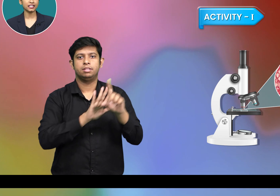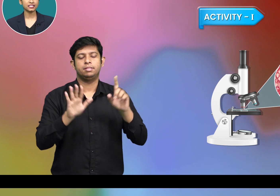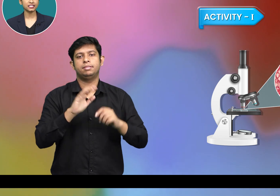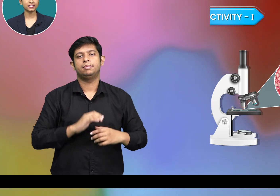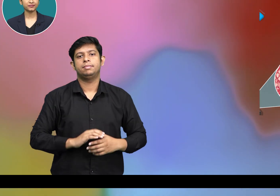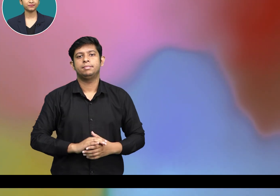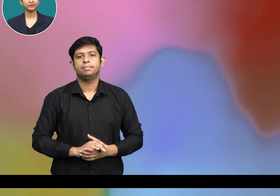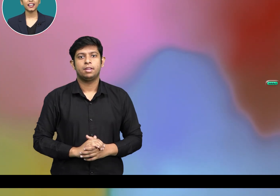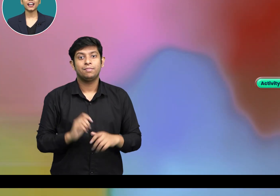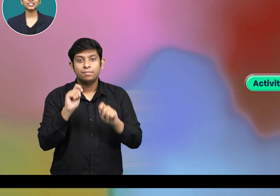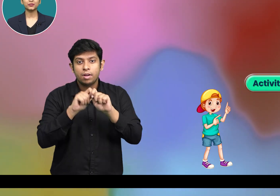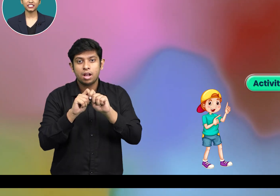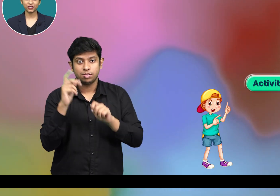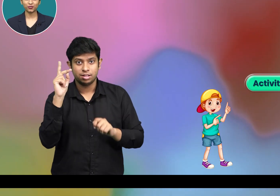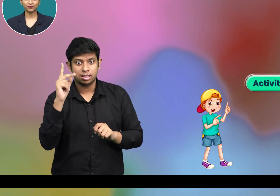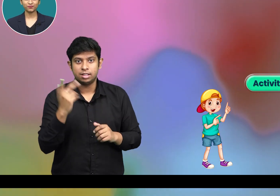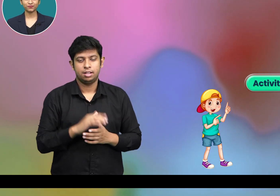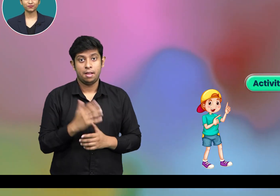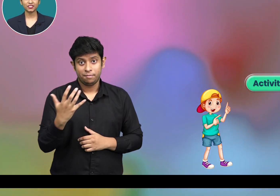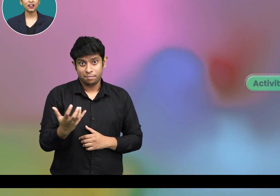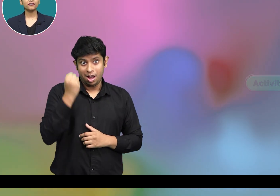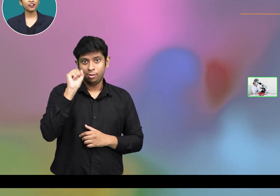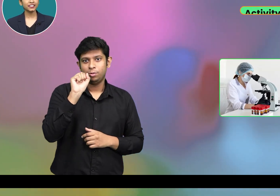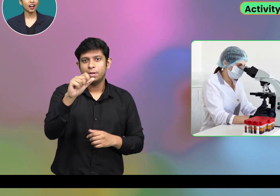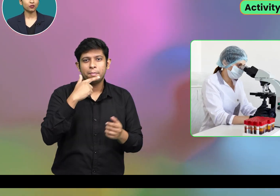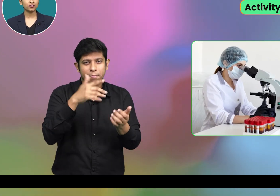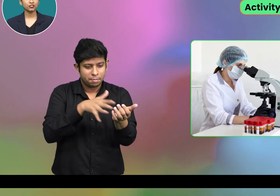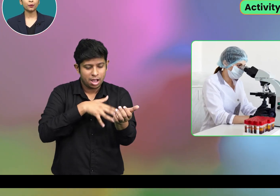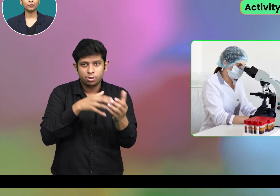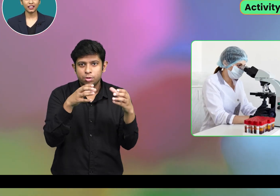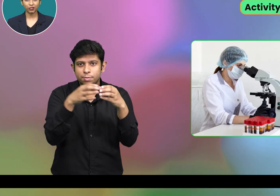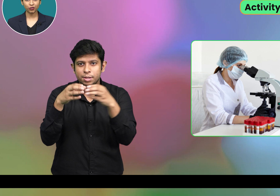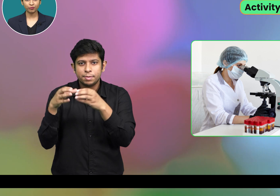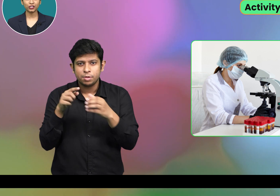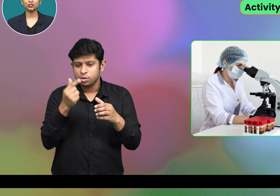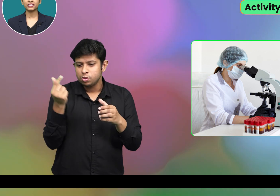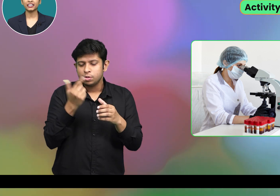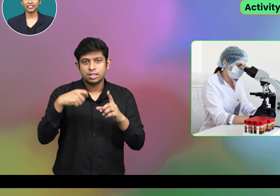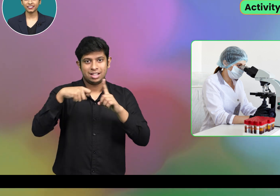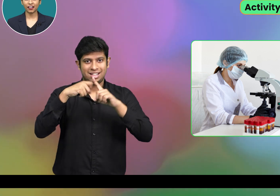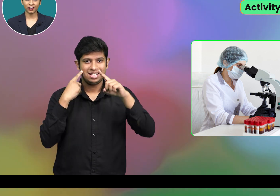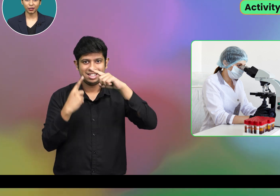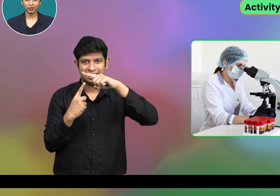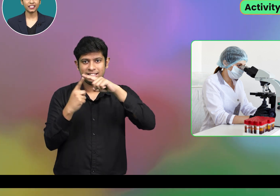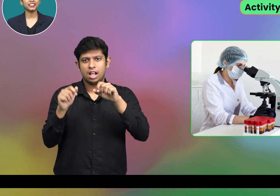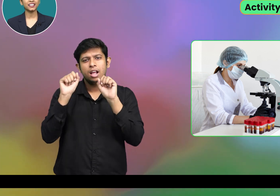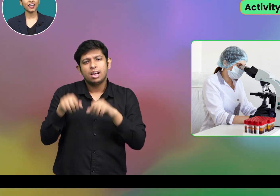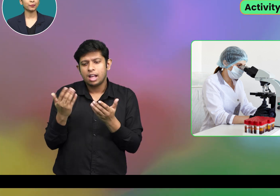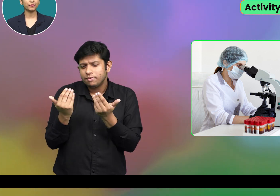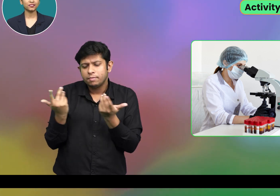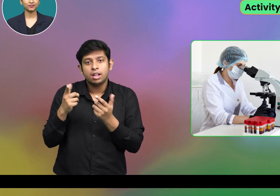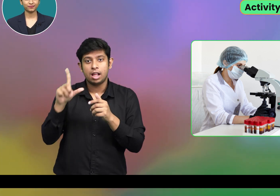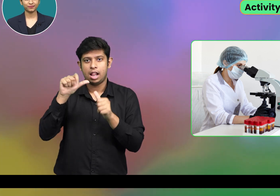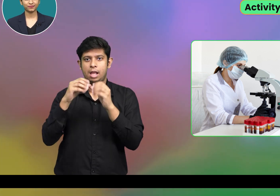the cells. Activity 2. Find out your blood group using a kit available in the